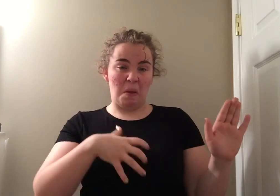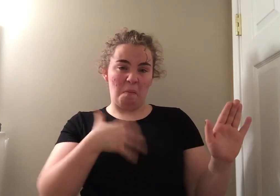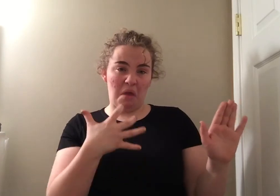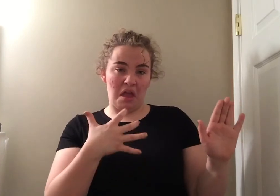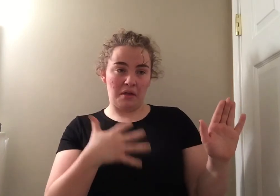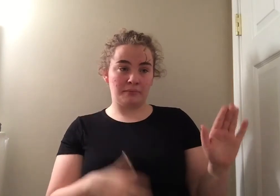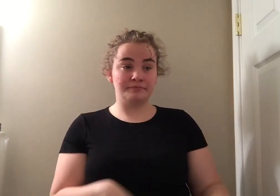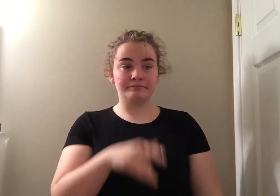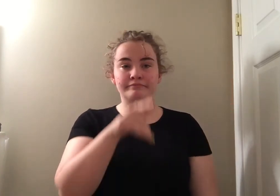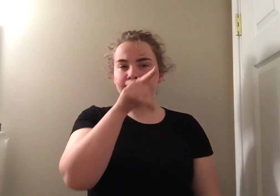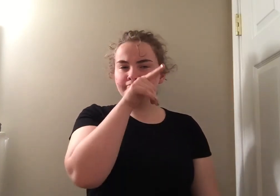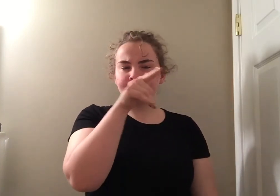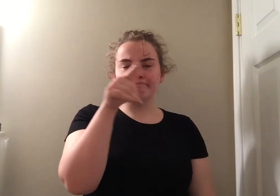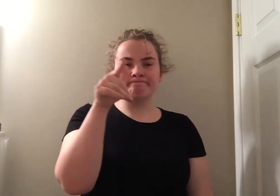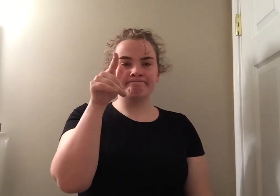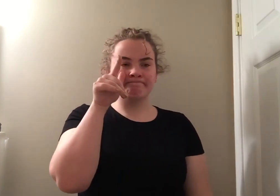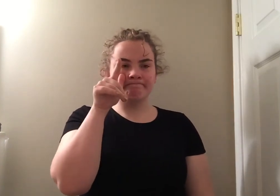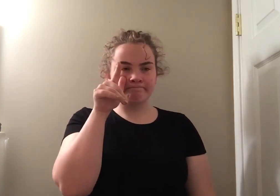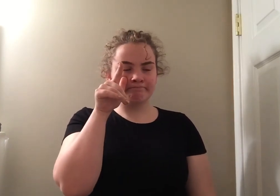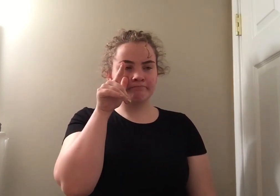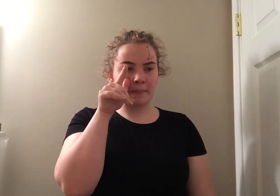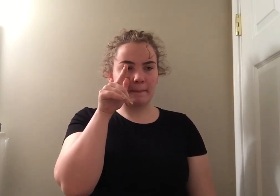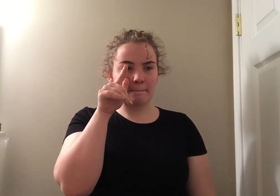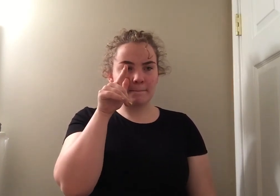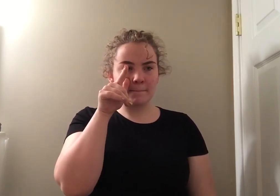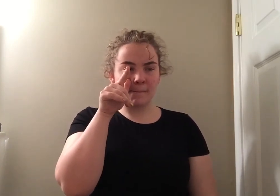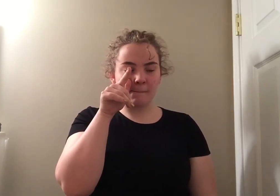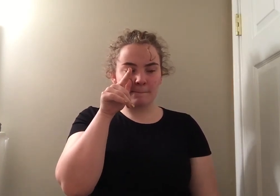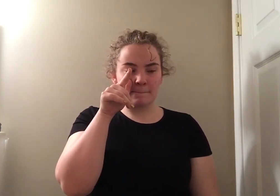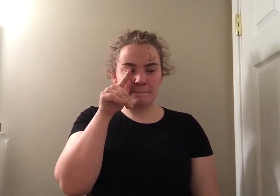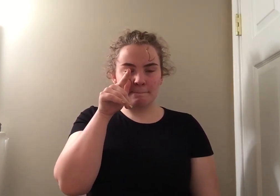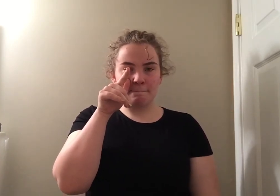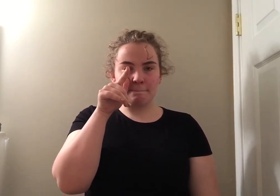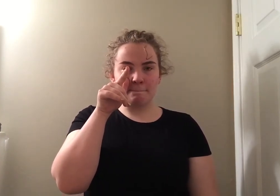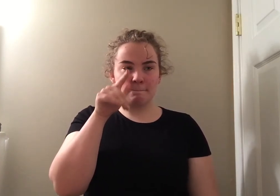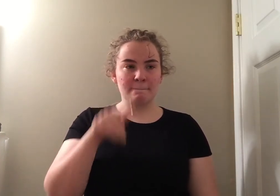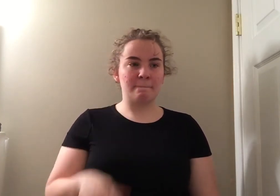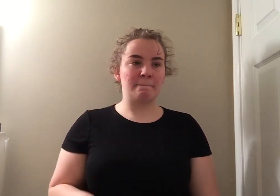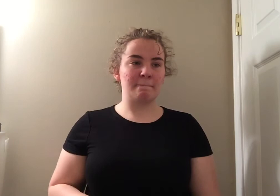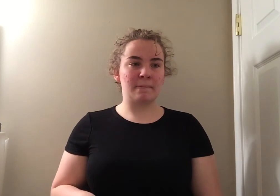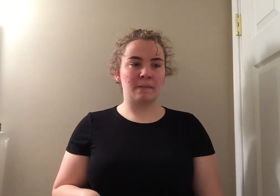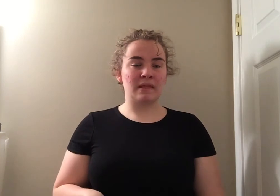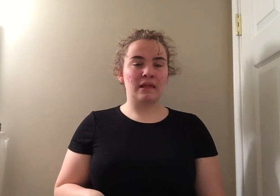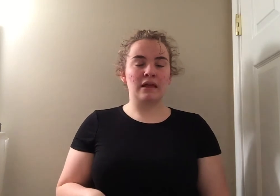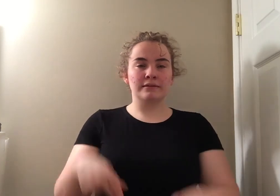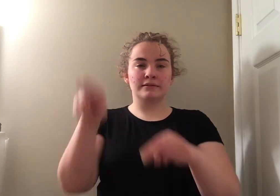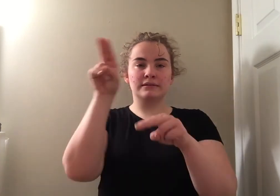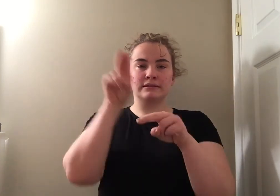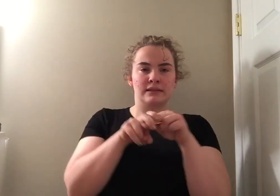Lily spent more time than usual in the uncooperative chair. What might that